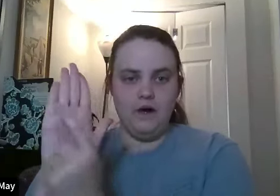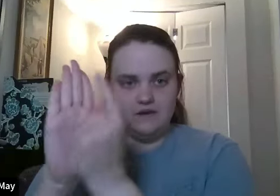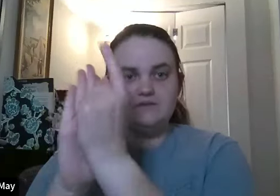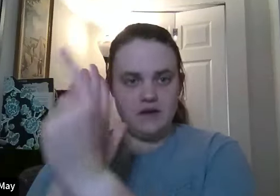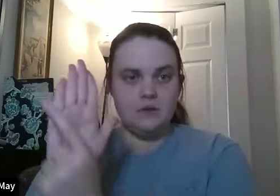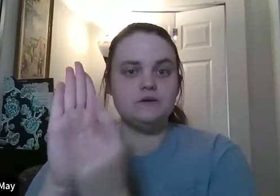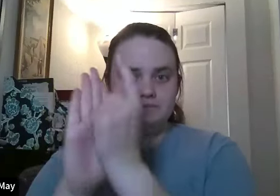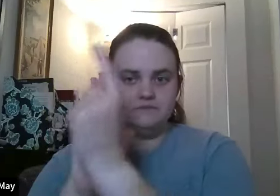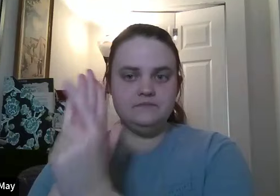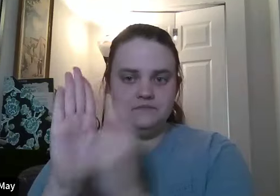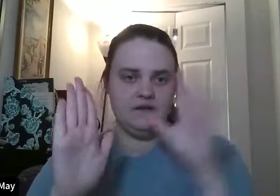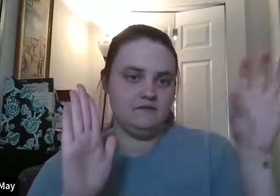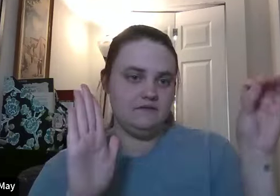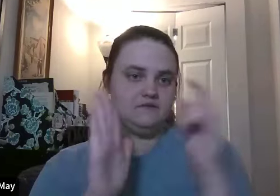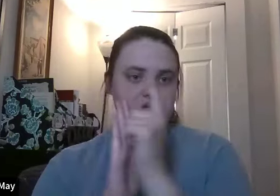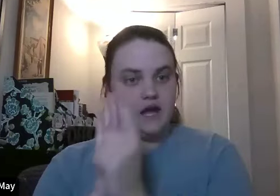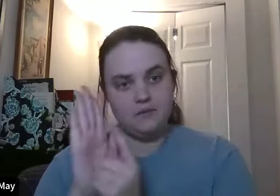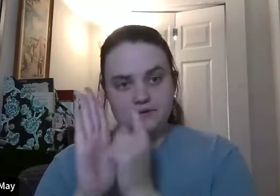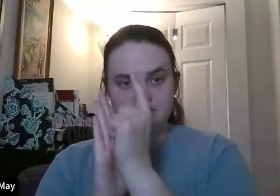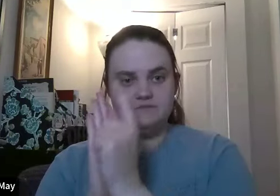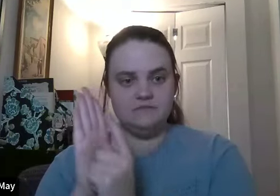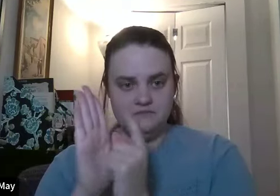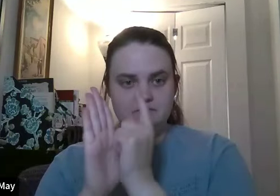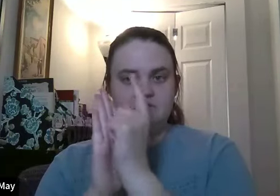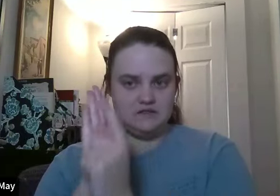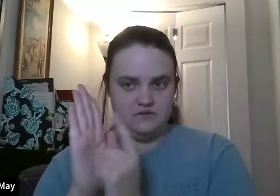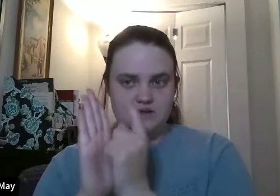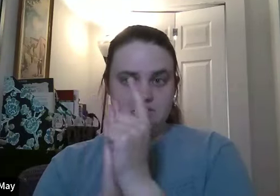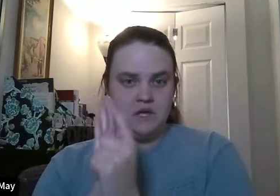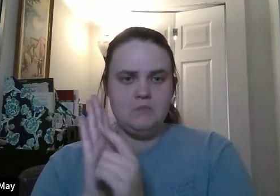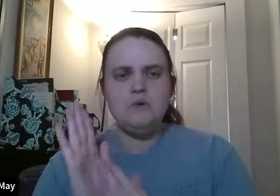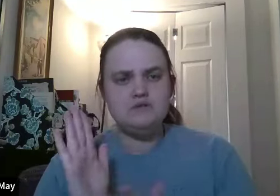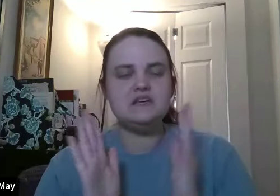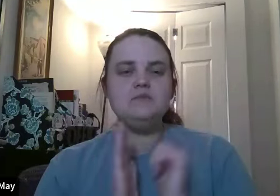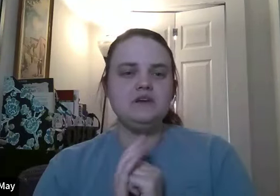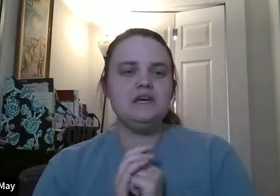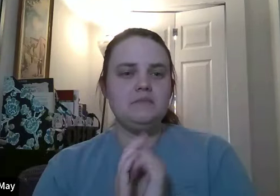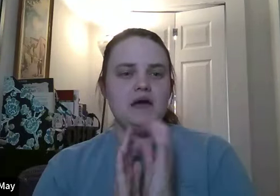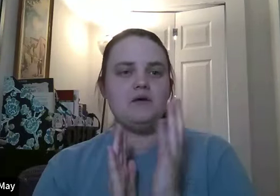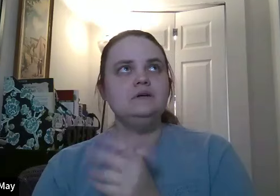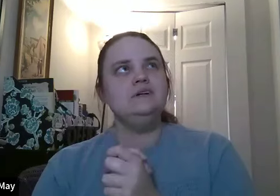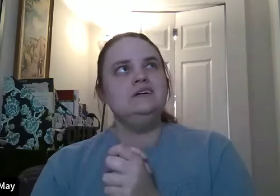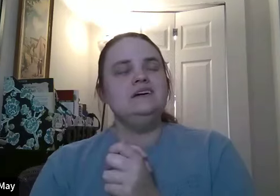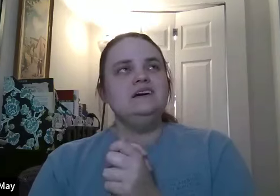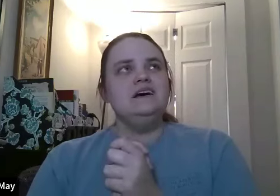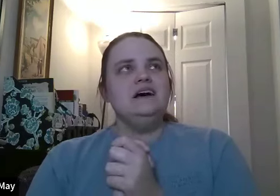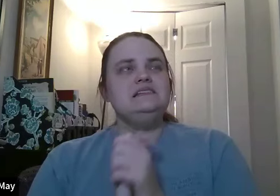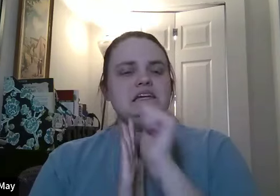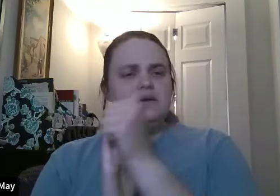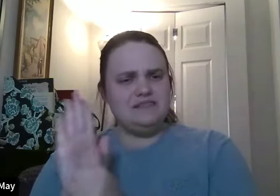1 hour, 50 hours, that sort of thing. But most of the time you can get about, I say about